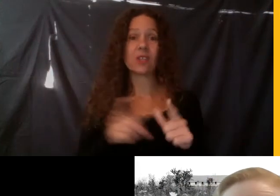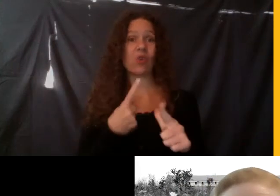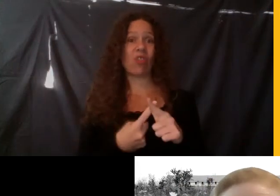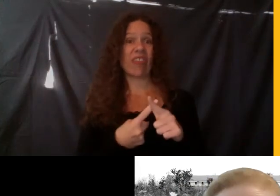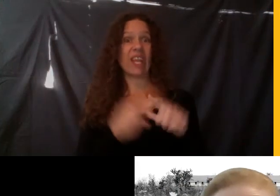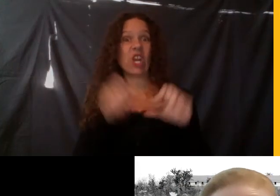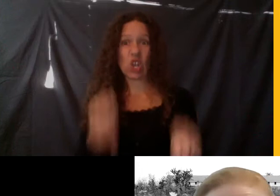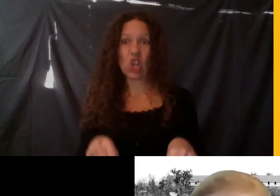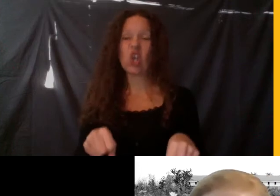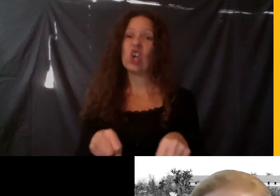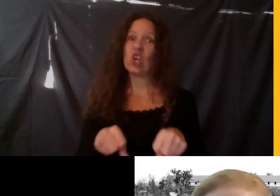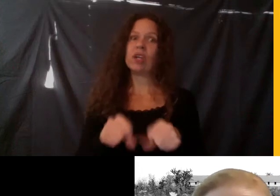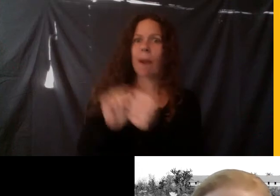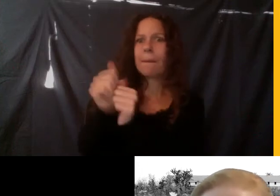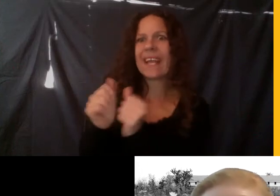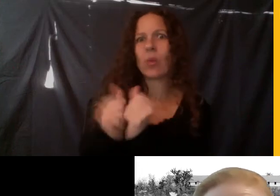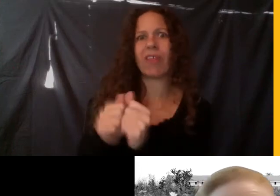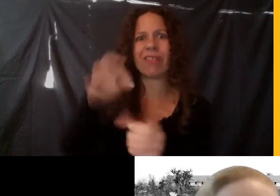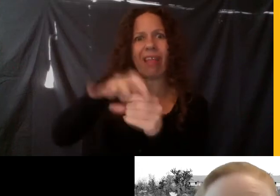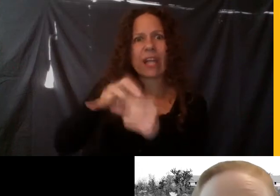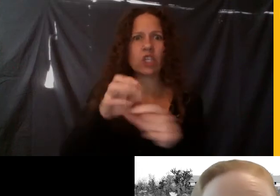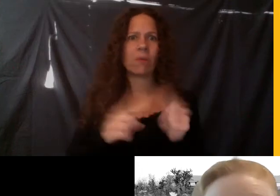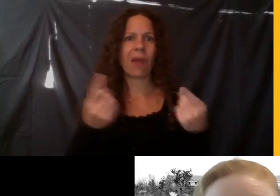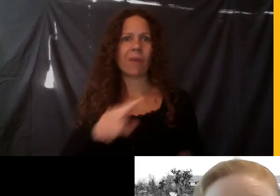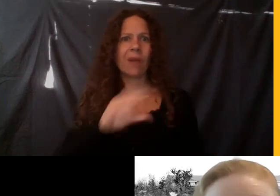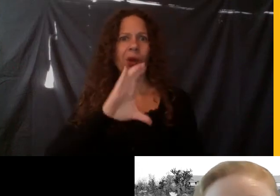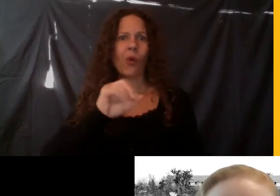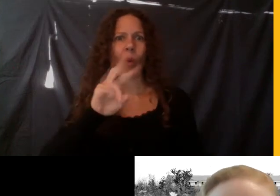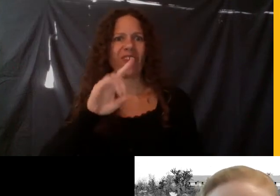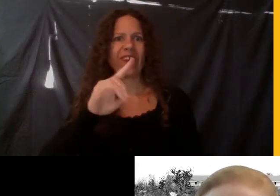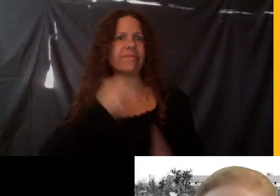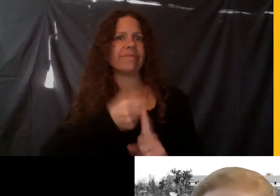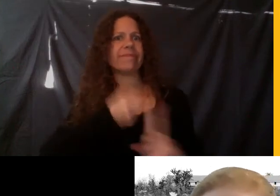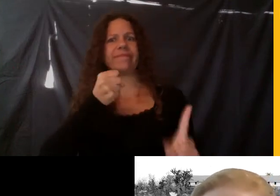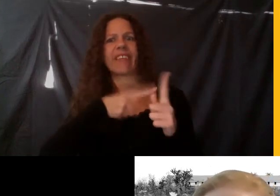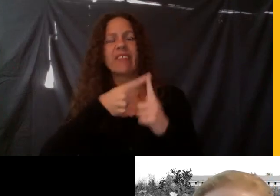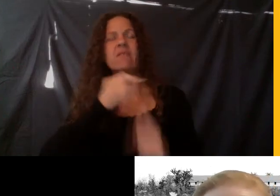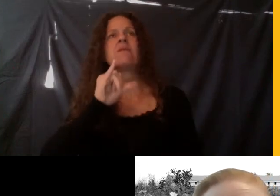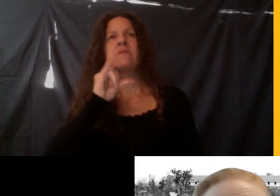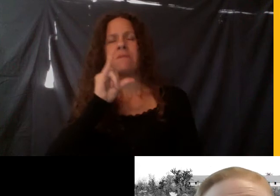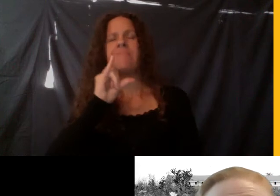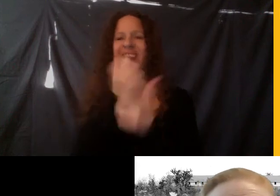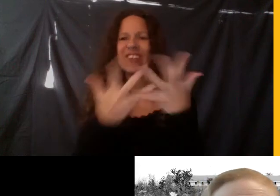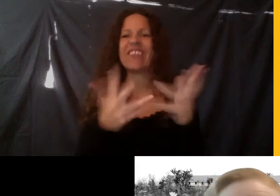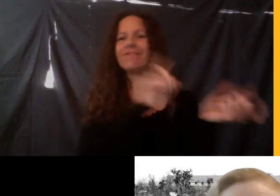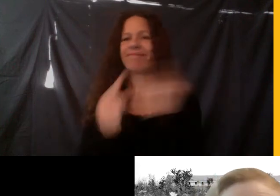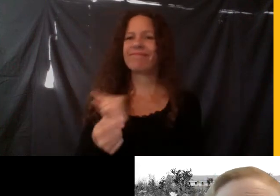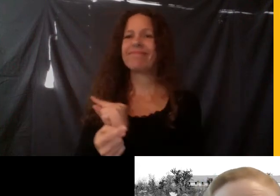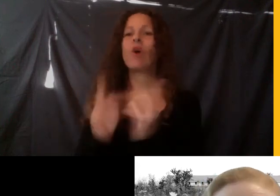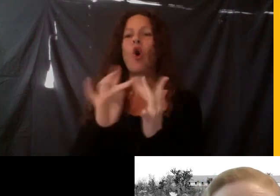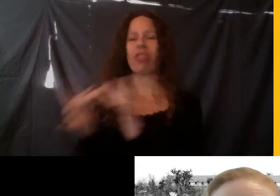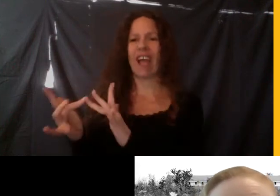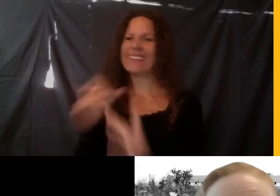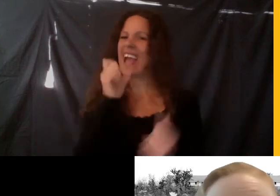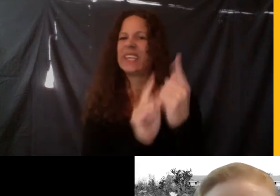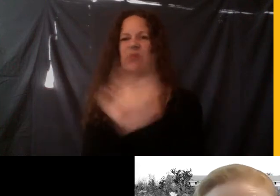And then COVID came. And when COVID struck, we realized that we just had to do all of that virtually instead of in person. And so we moved into what we